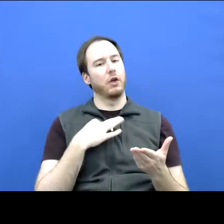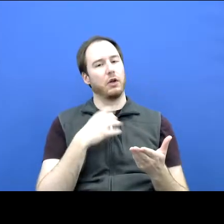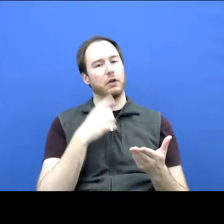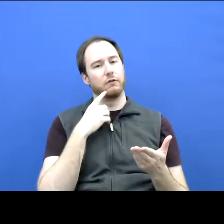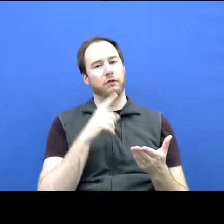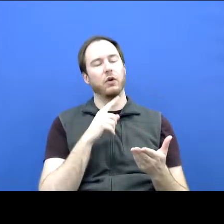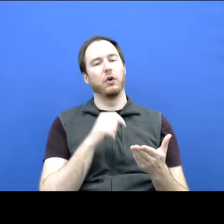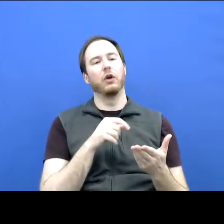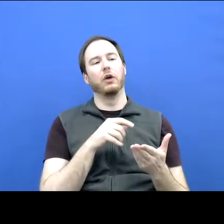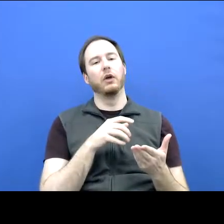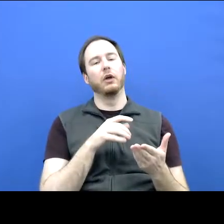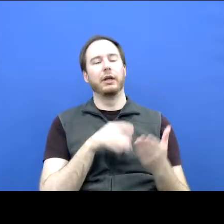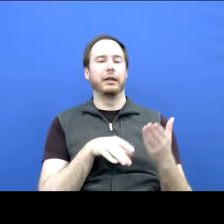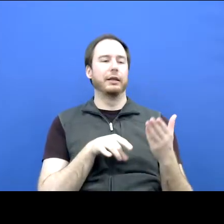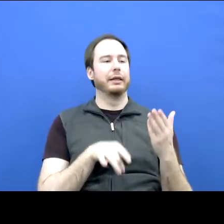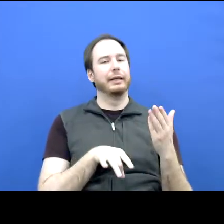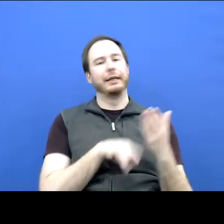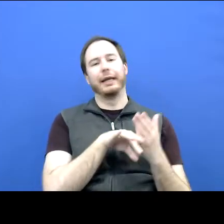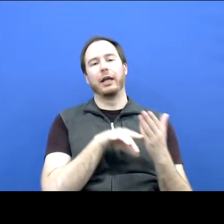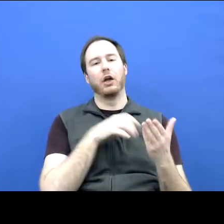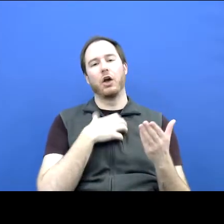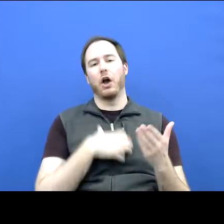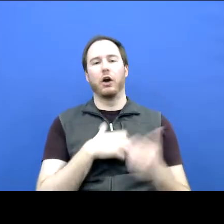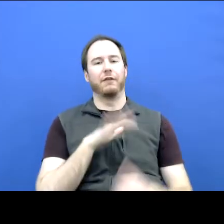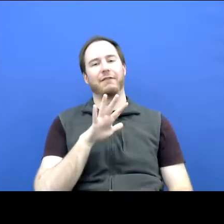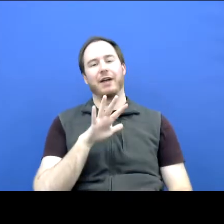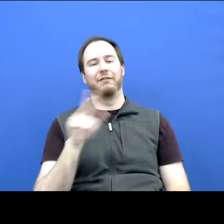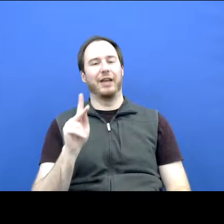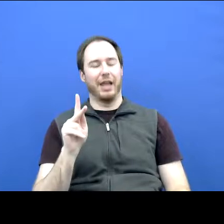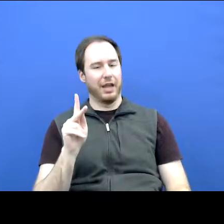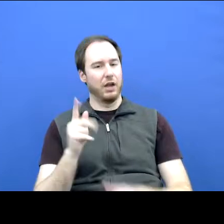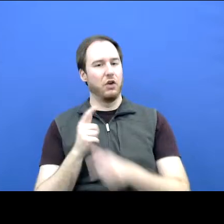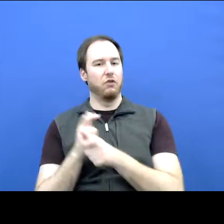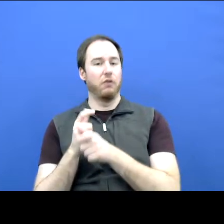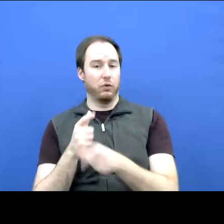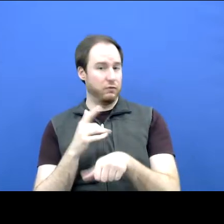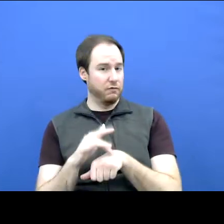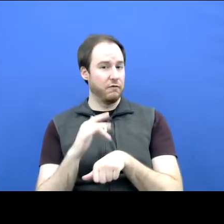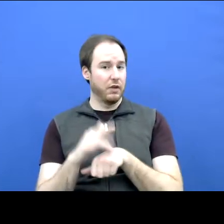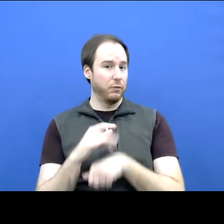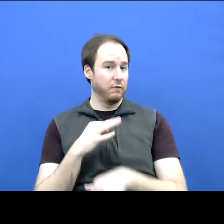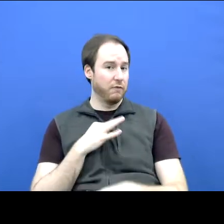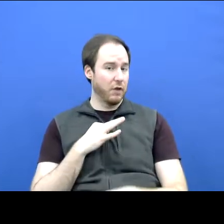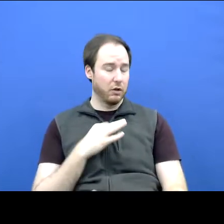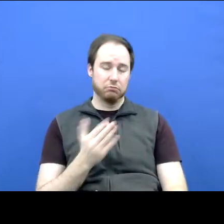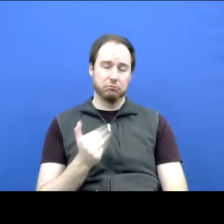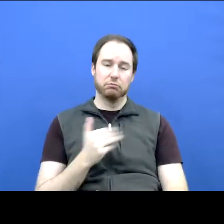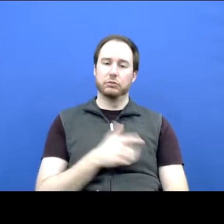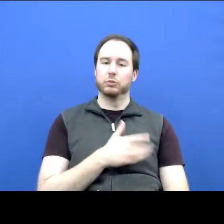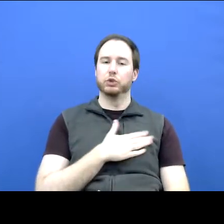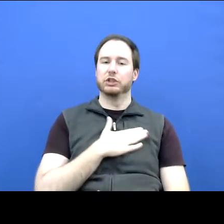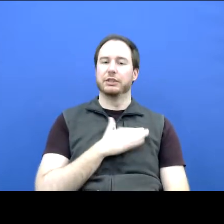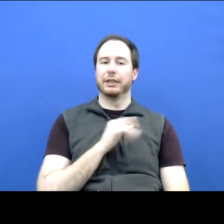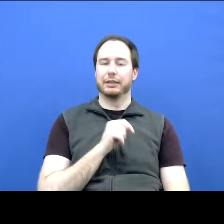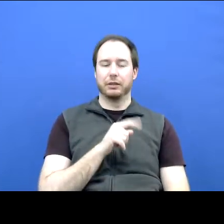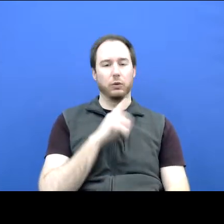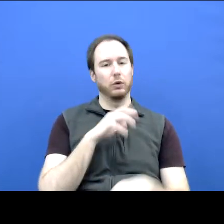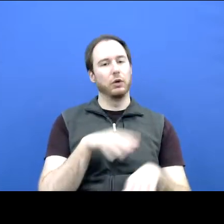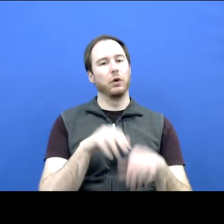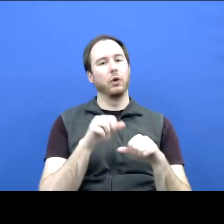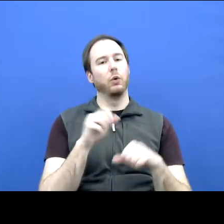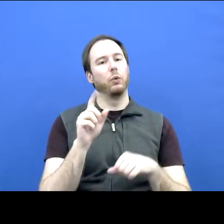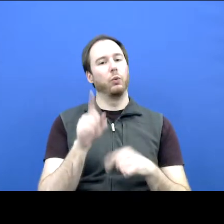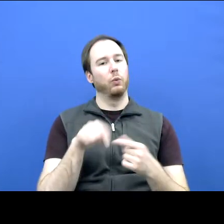Kicking Hunger 5K. So if you are available, I'm sure they would appreciate if you could volunteer. It is being held